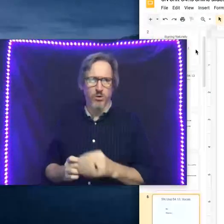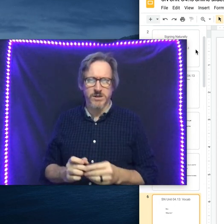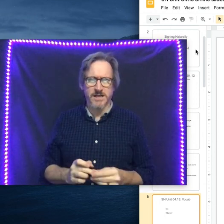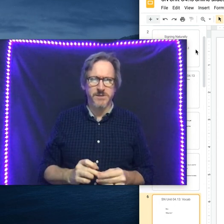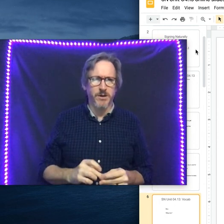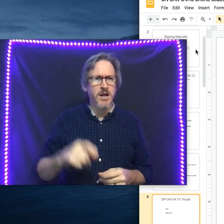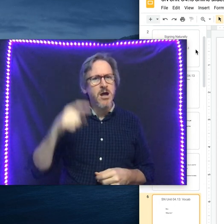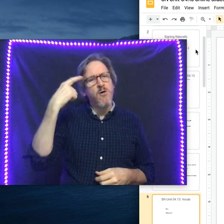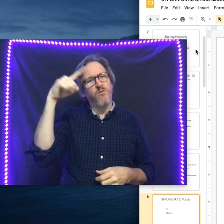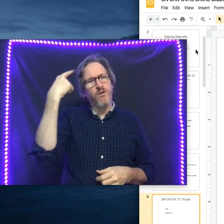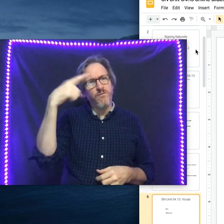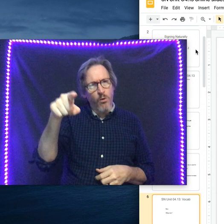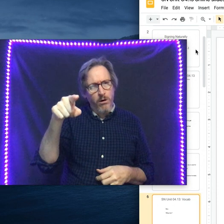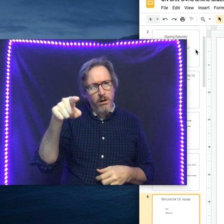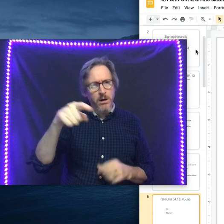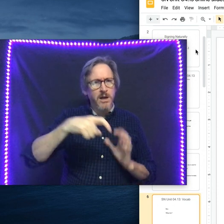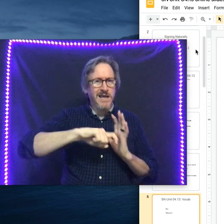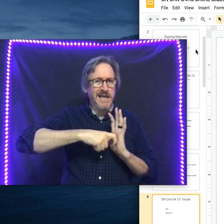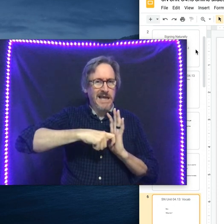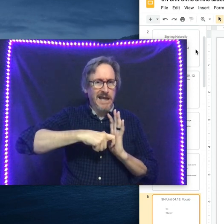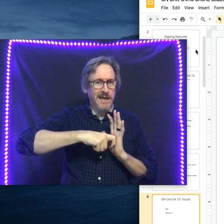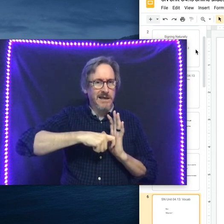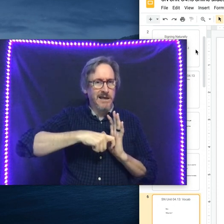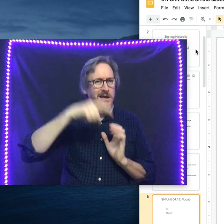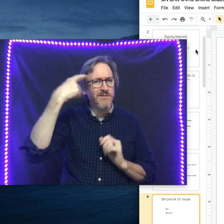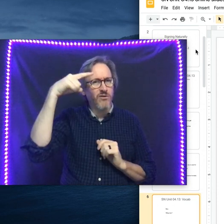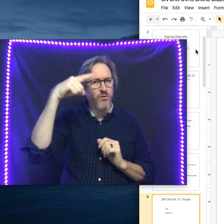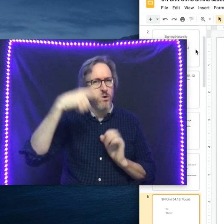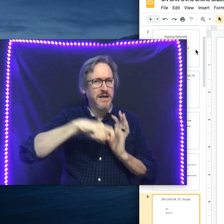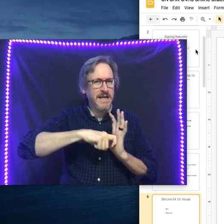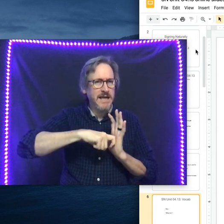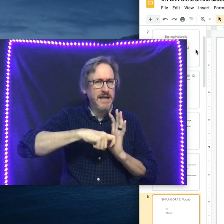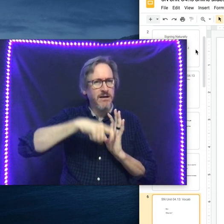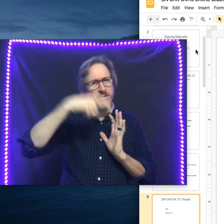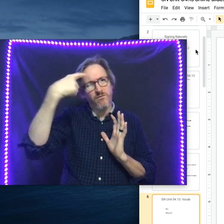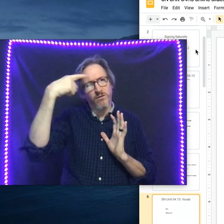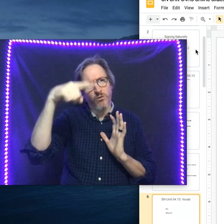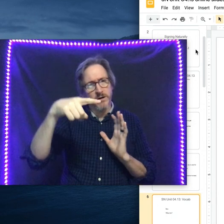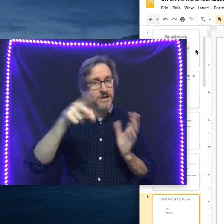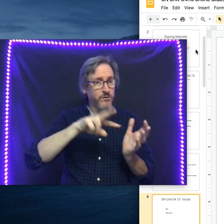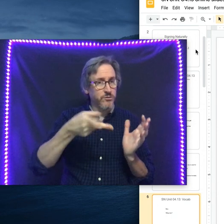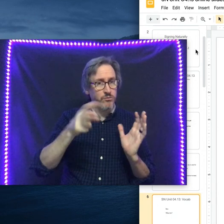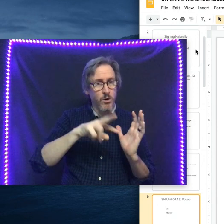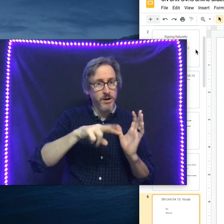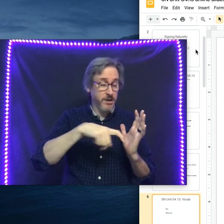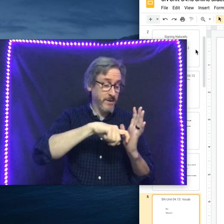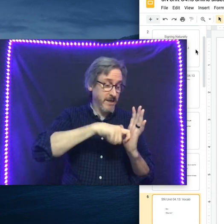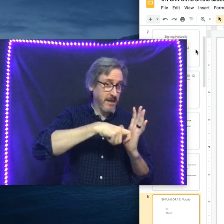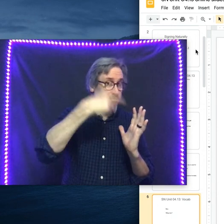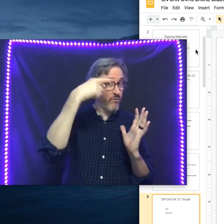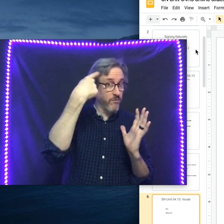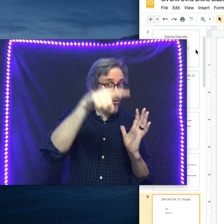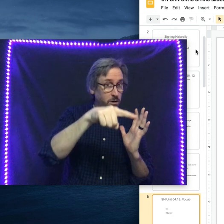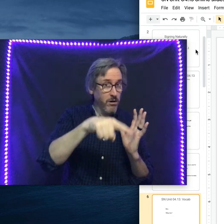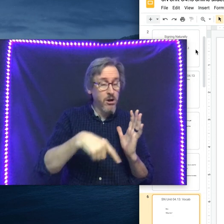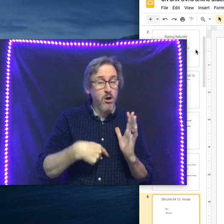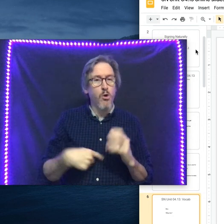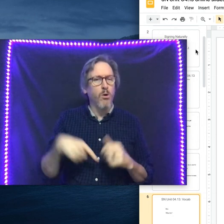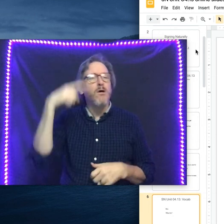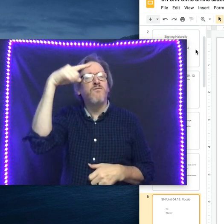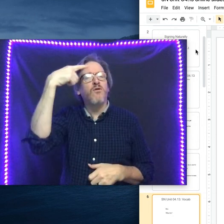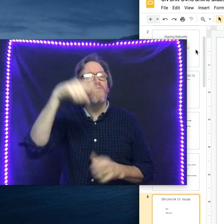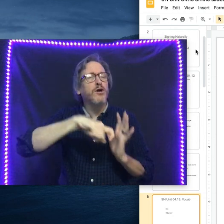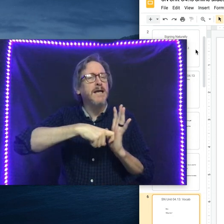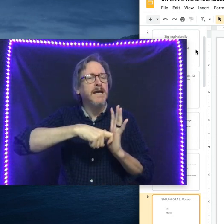make more sense. But 4-4, key. 4-4, key, 4-4. Either one. It could be key, 4-4,